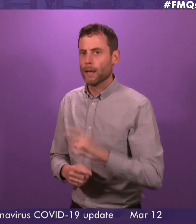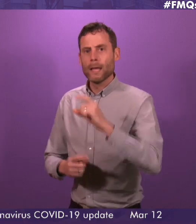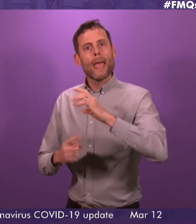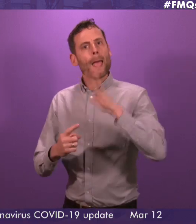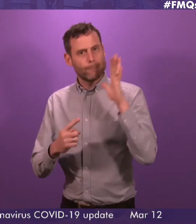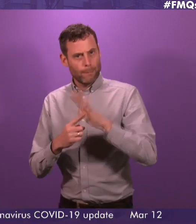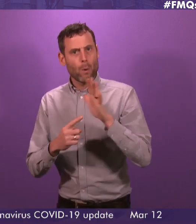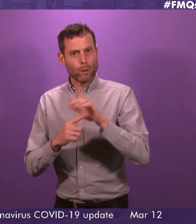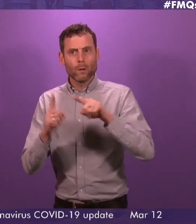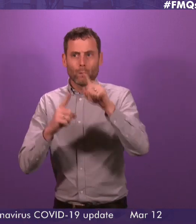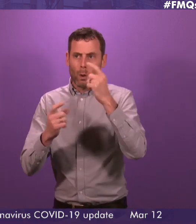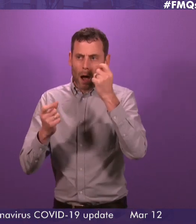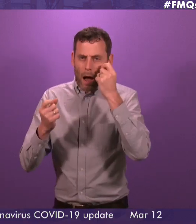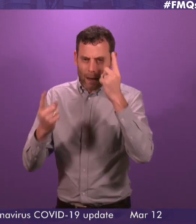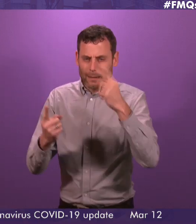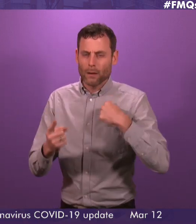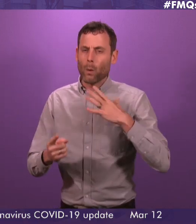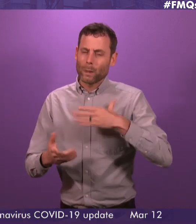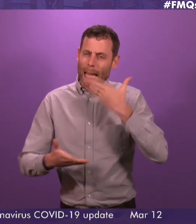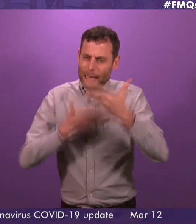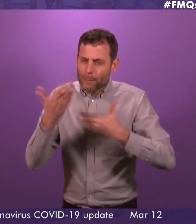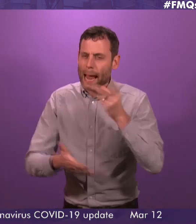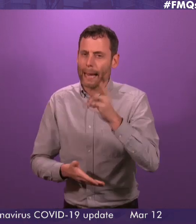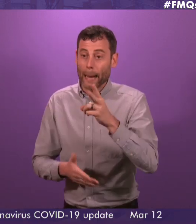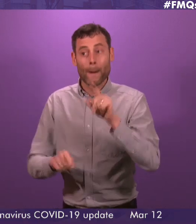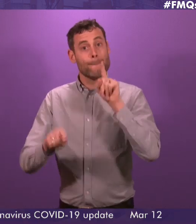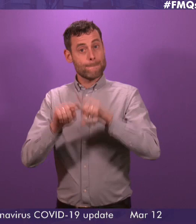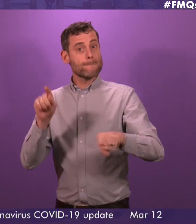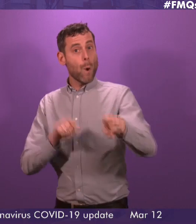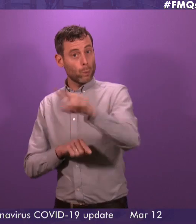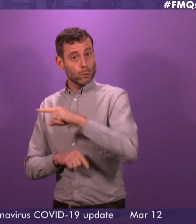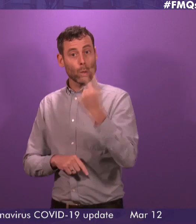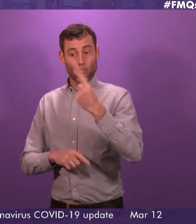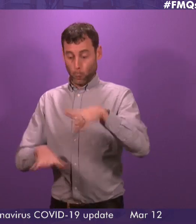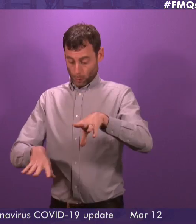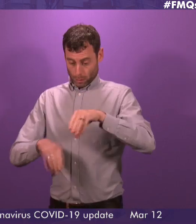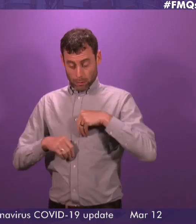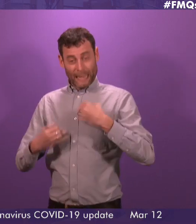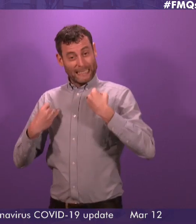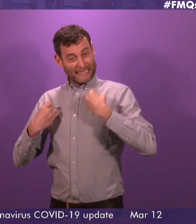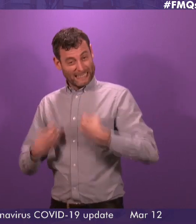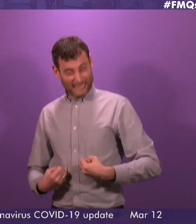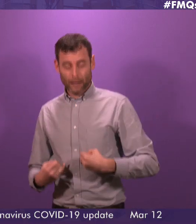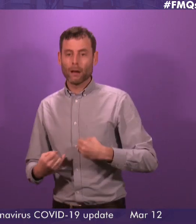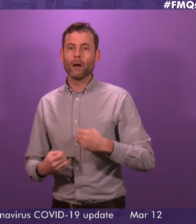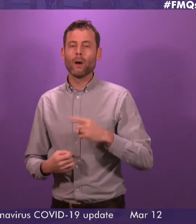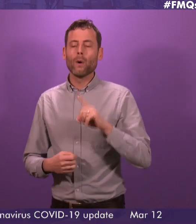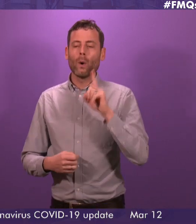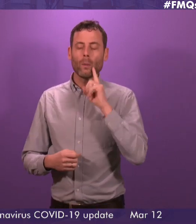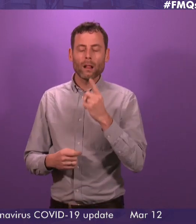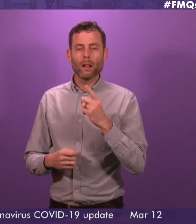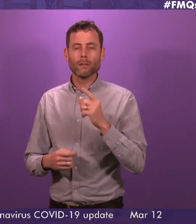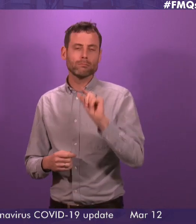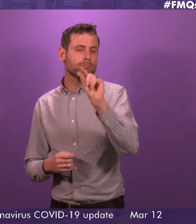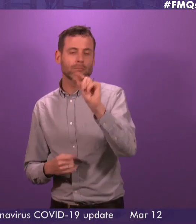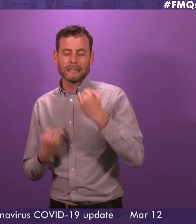to repeat, that for the vast majority of us who become infected by the virus, our symptoms will be